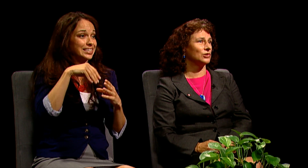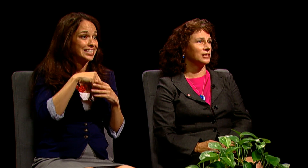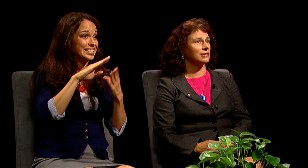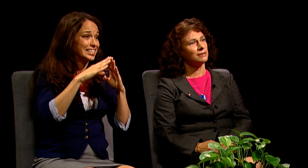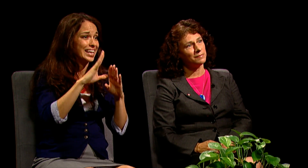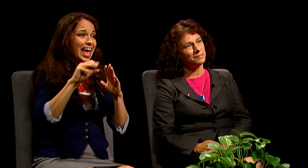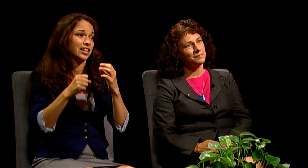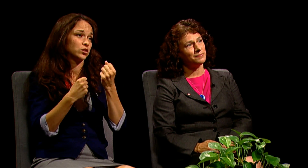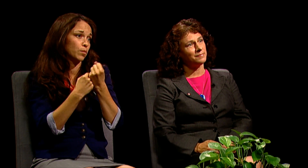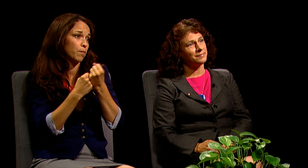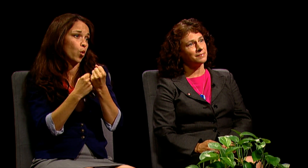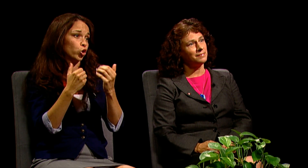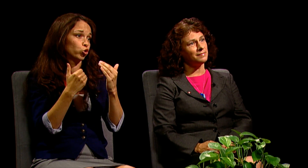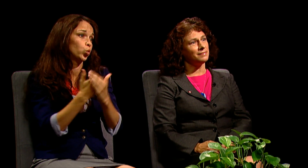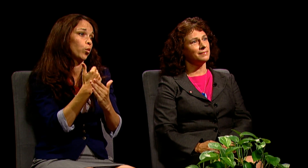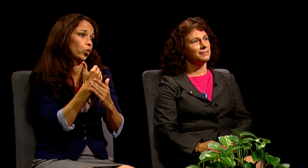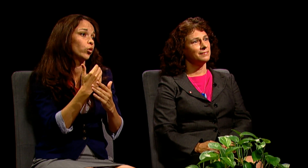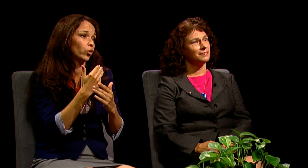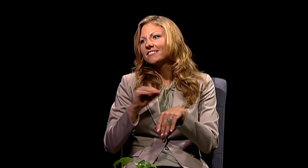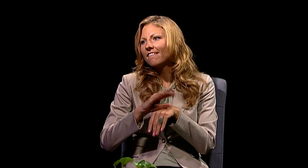renewable energies.